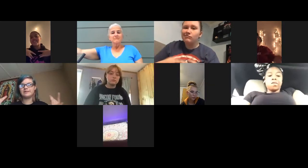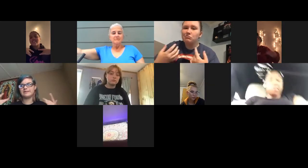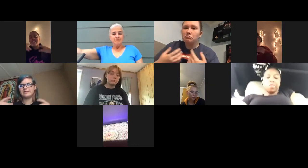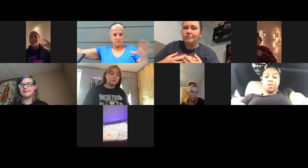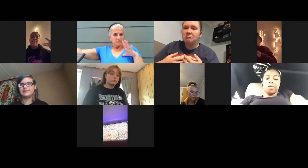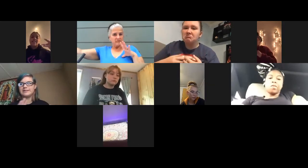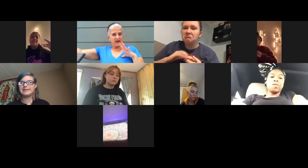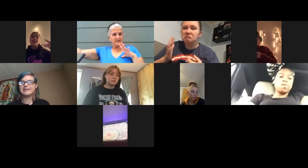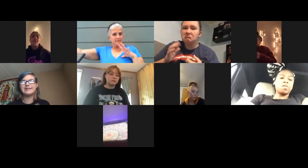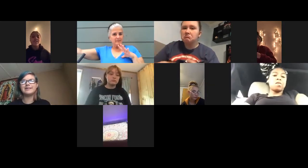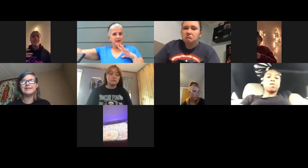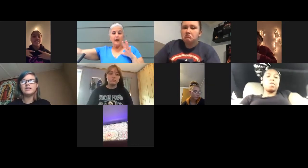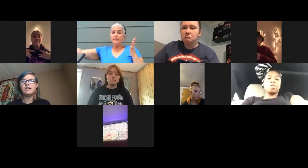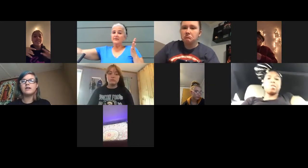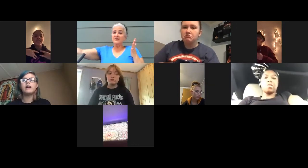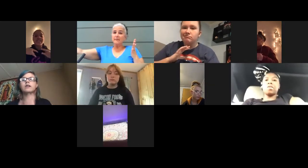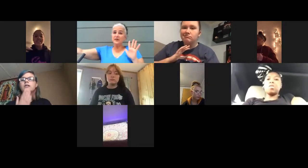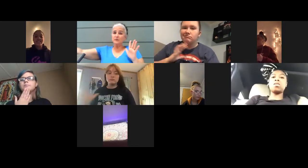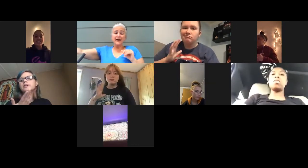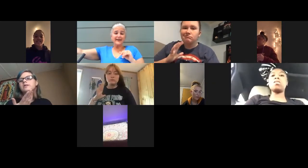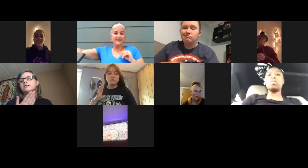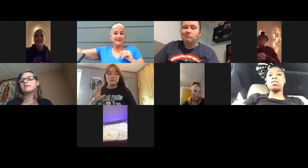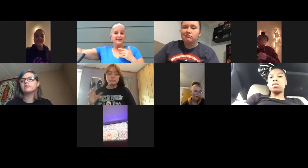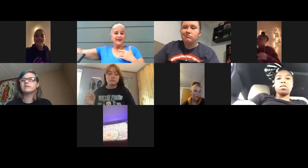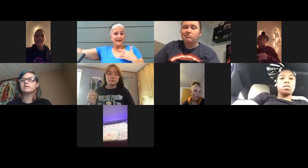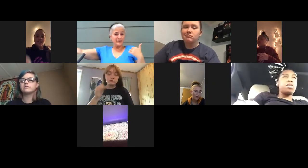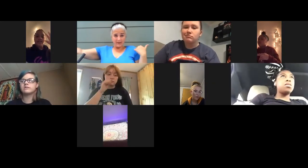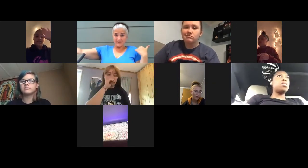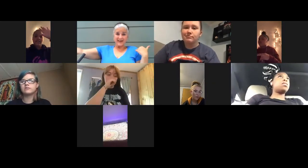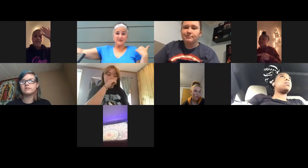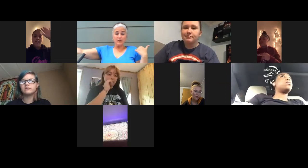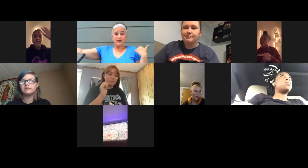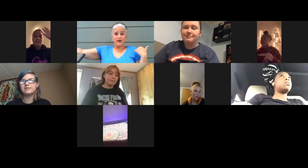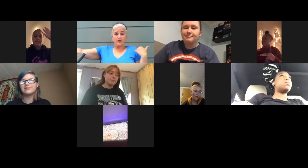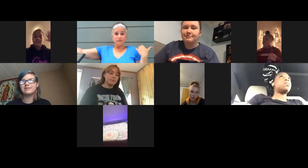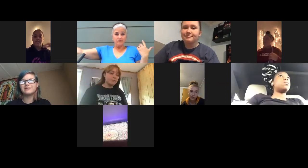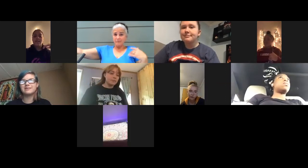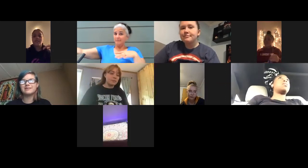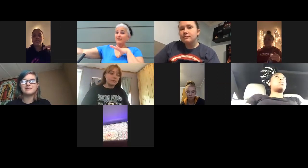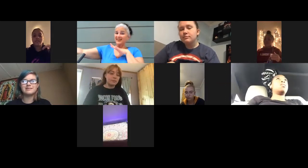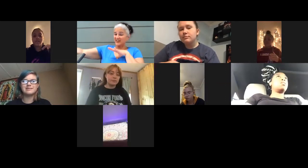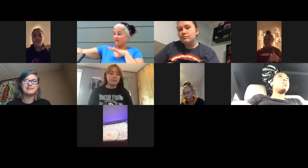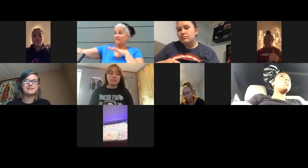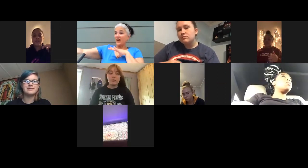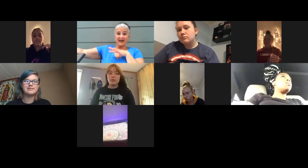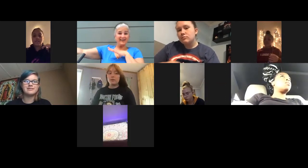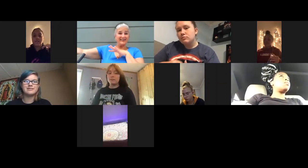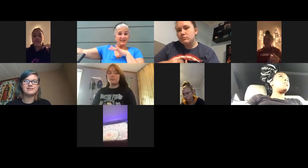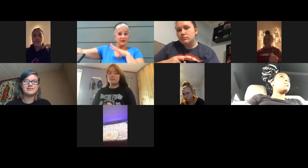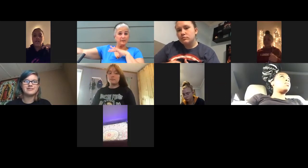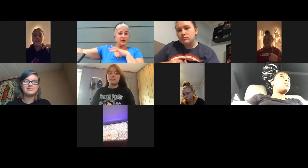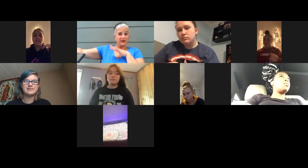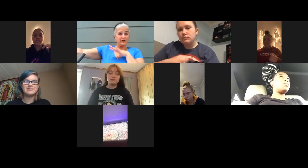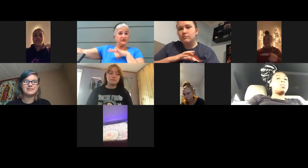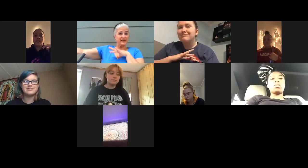fine. Fine. But if it's somebody you like, again, going back to Niles and Marco,